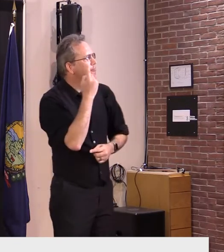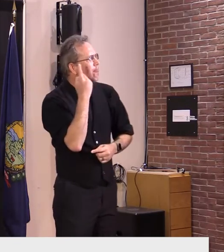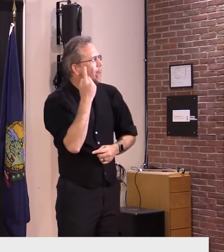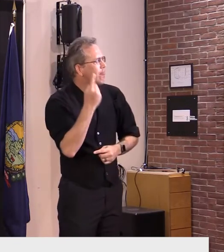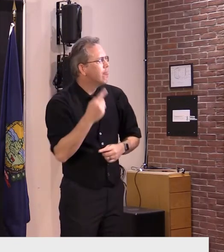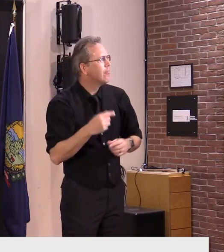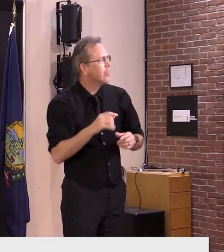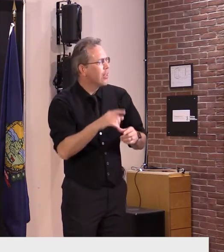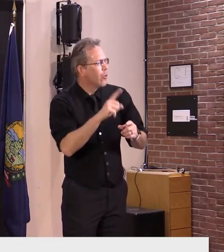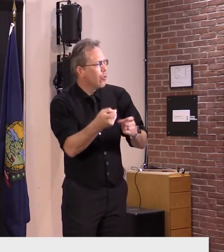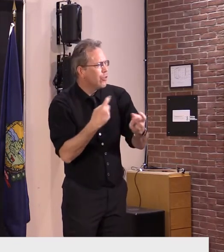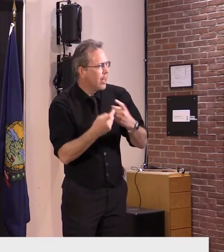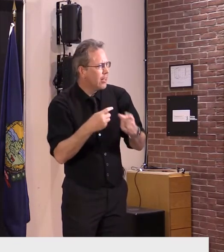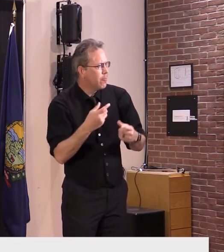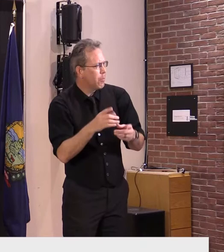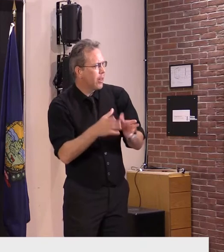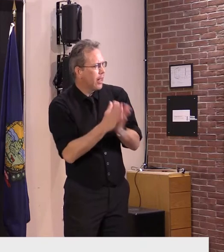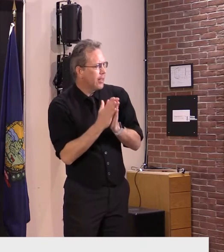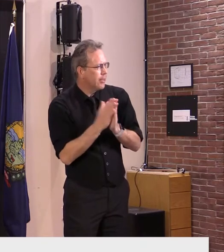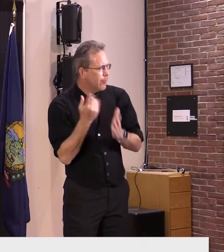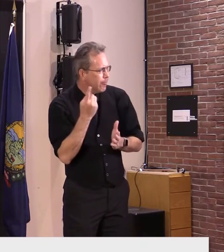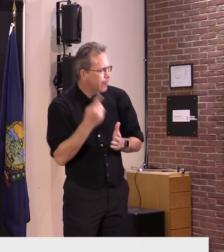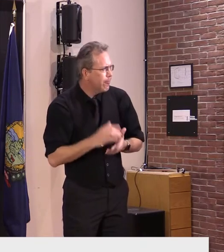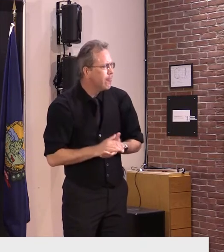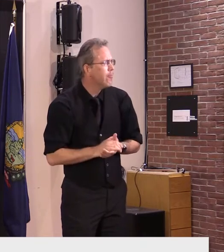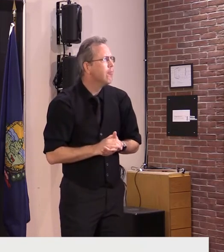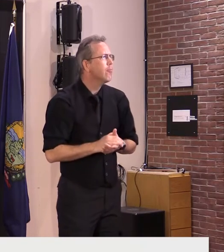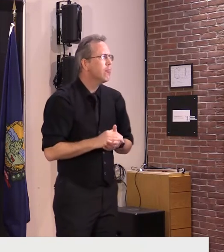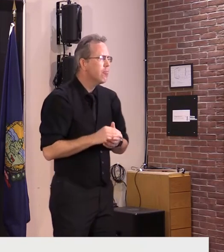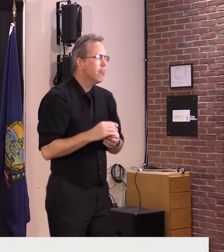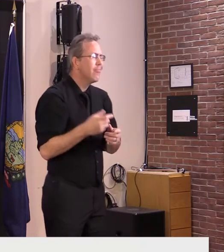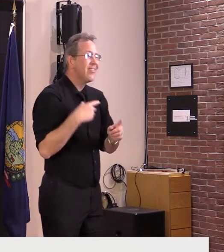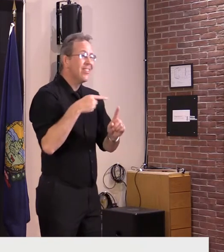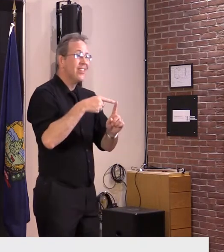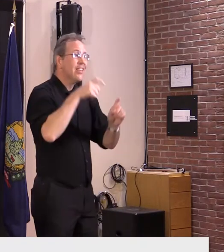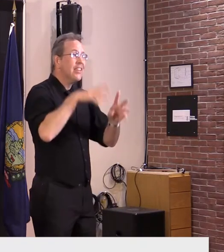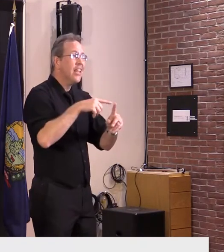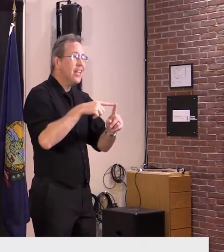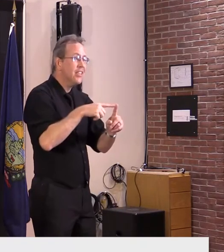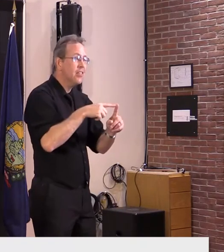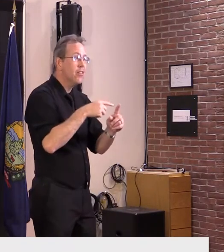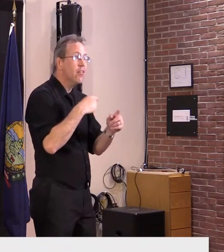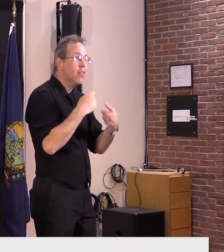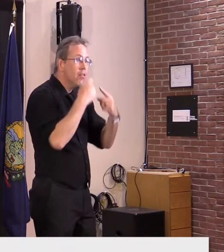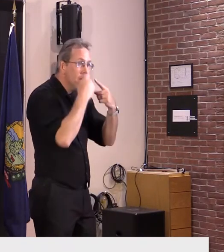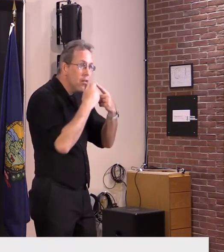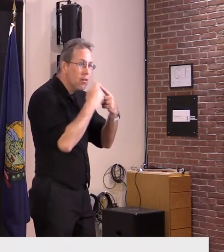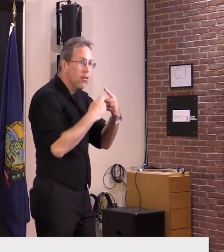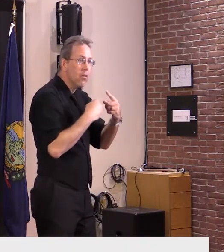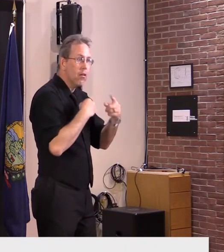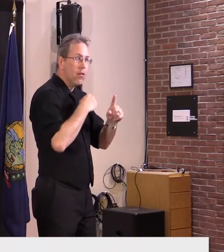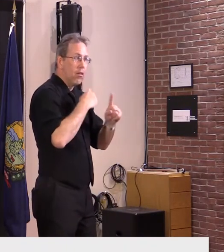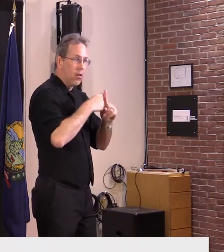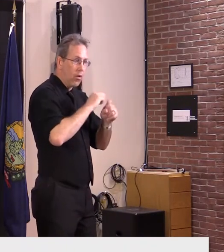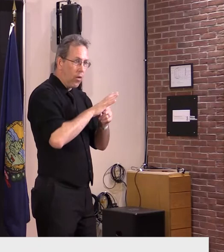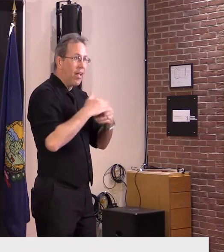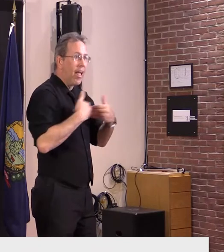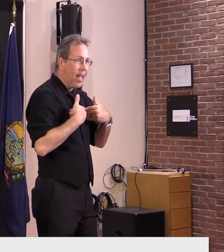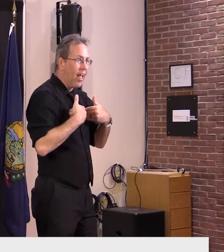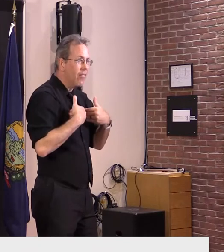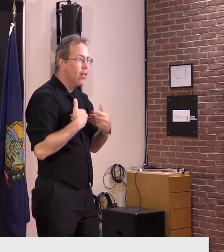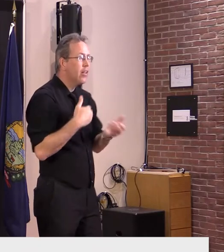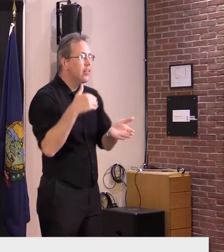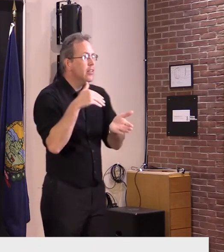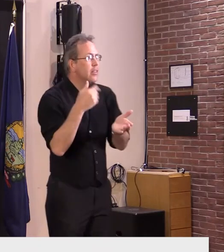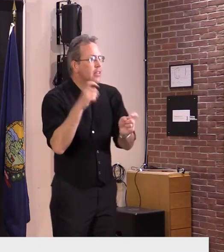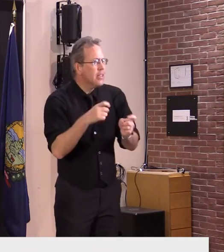Many people are repetitively testing themselves once they know they're positive. And